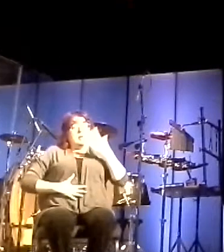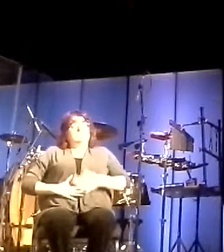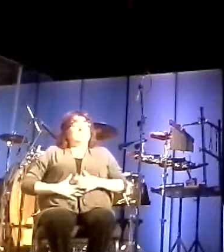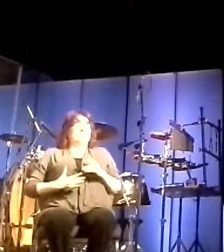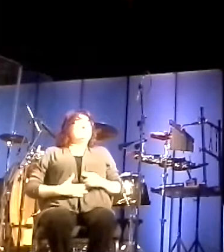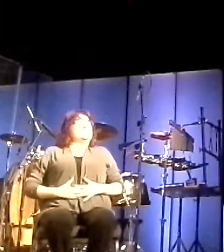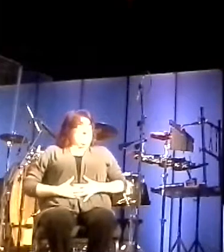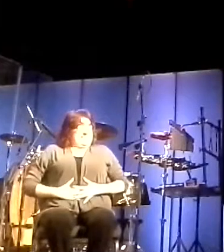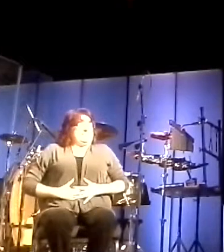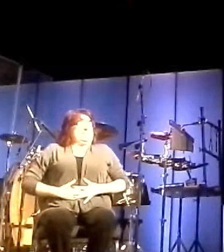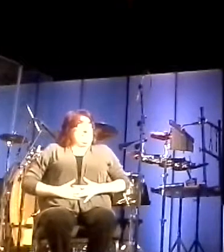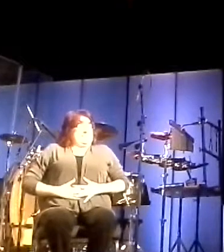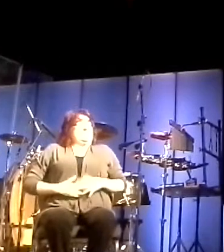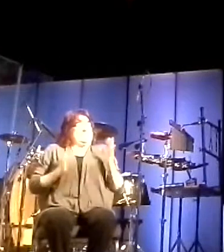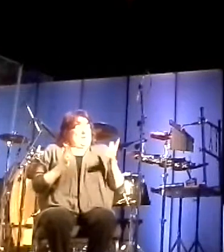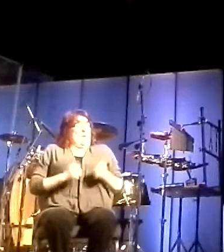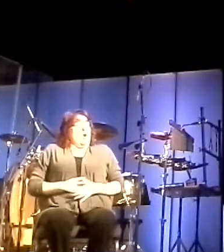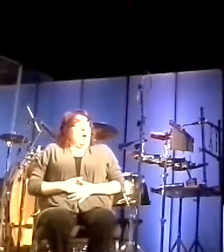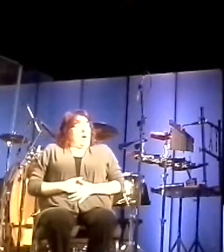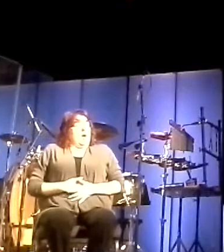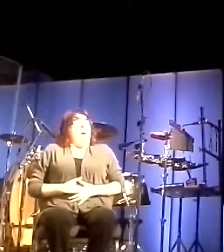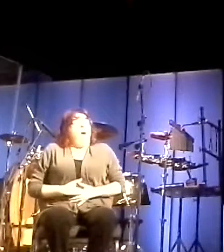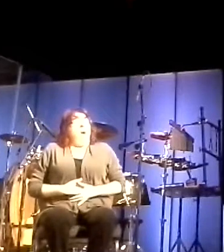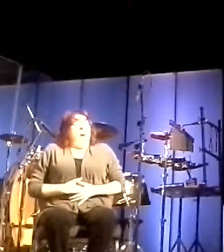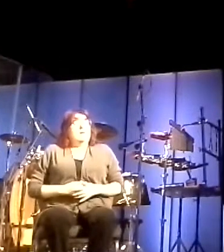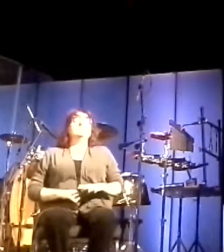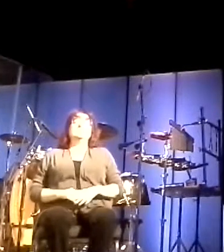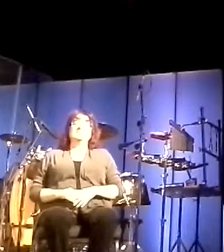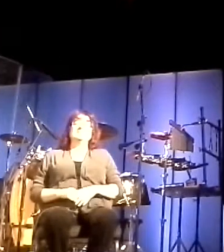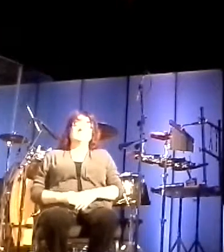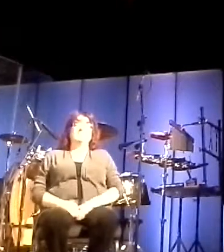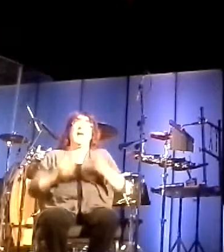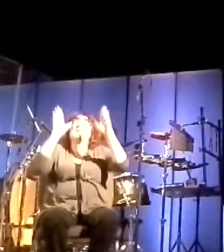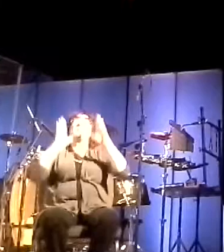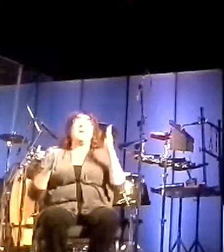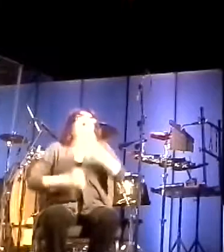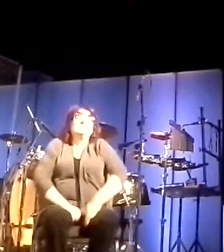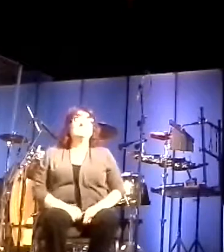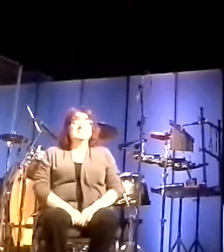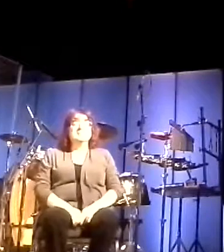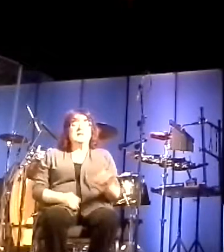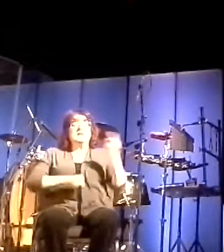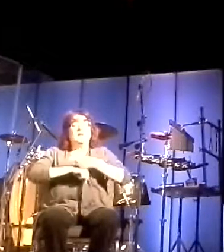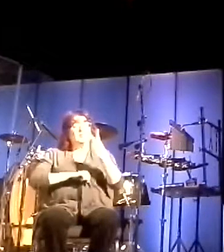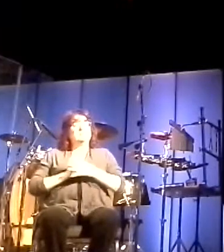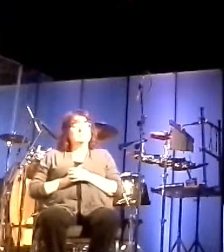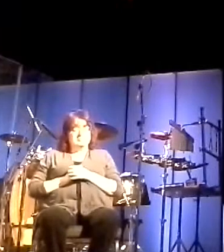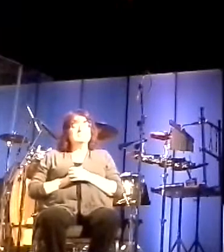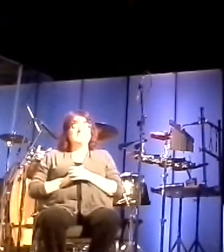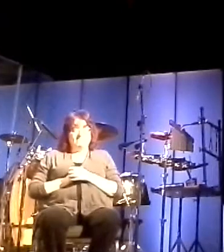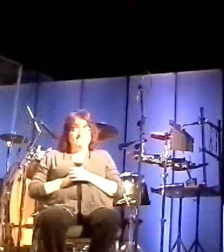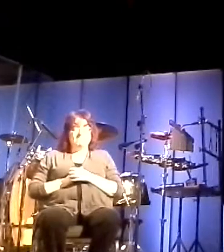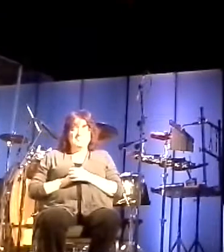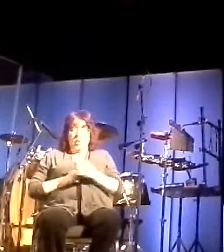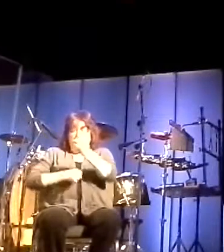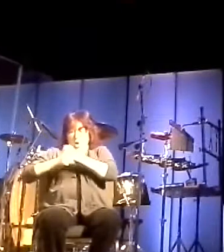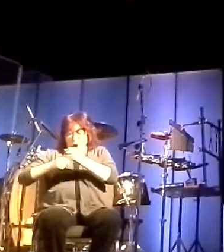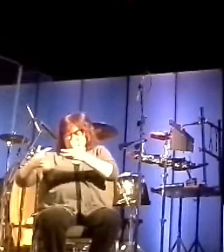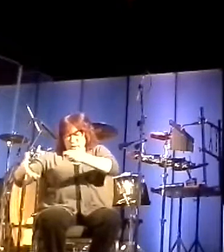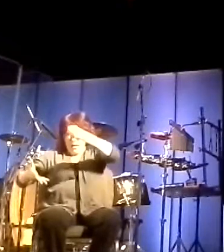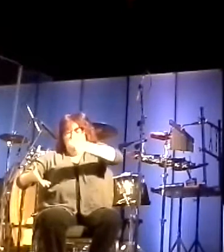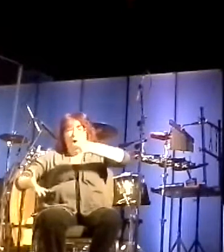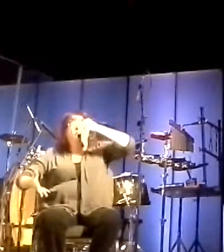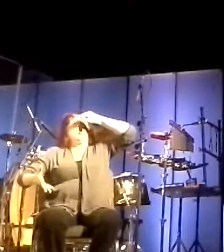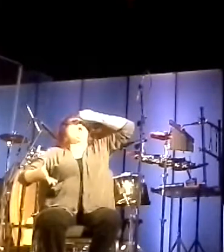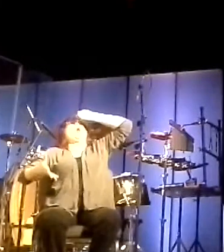from holding it in the whole time I was talking to her. This is going to be great. Day 2. Took a whole pot of coffee to get me out